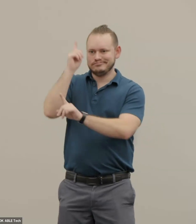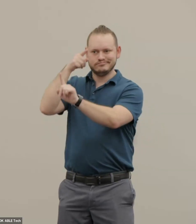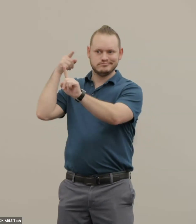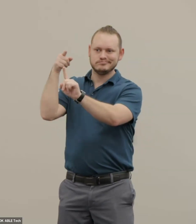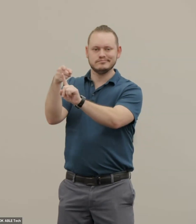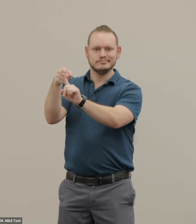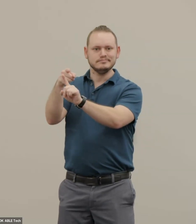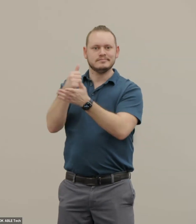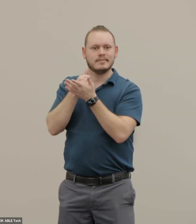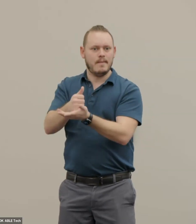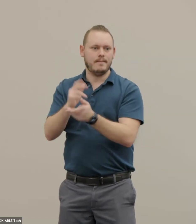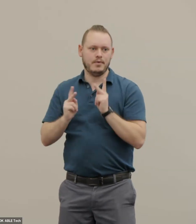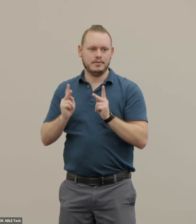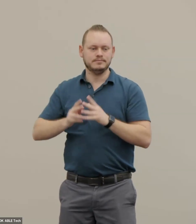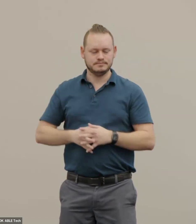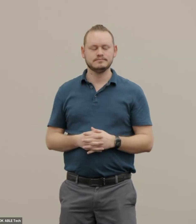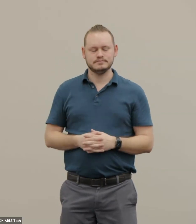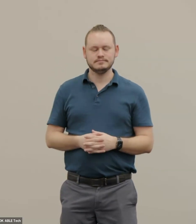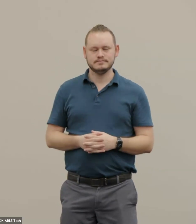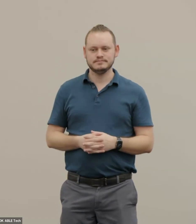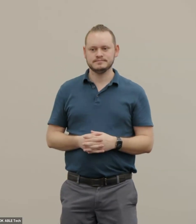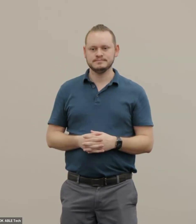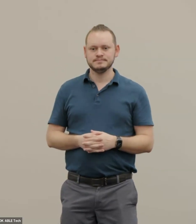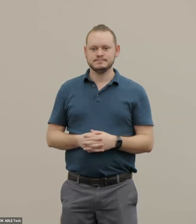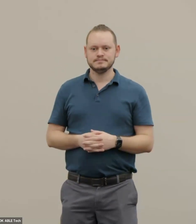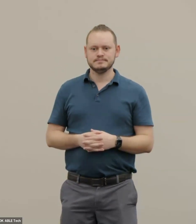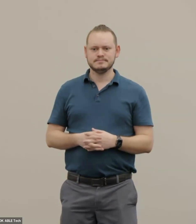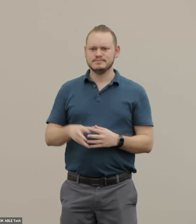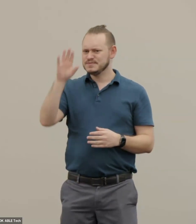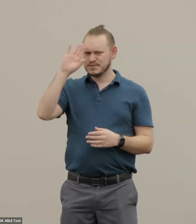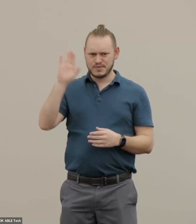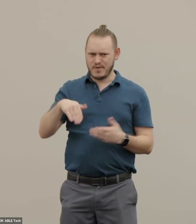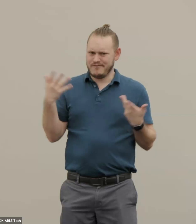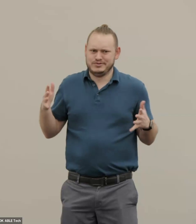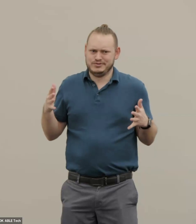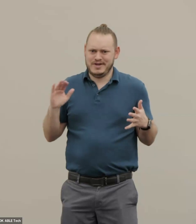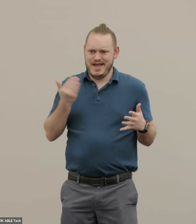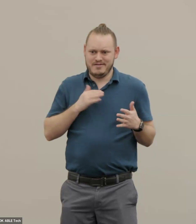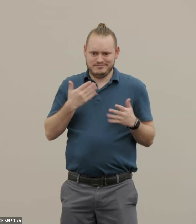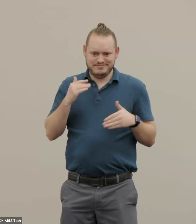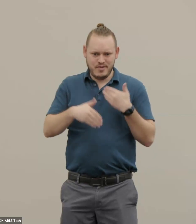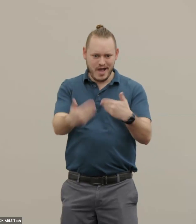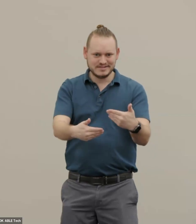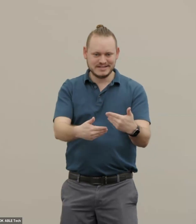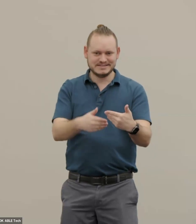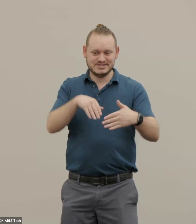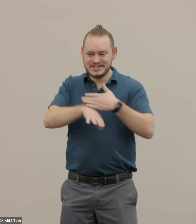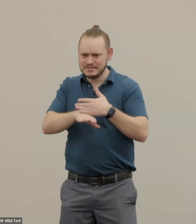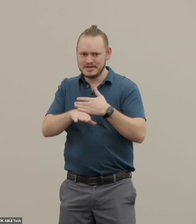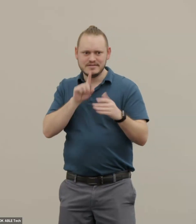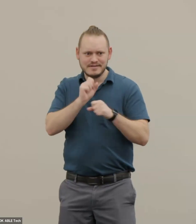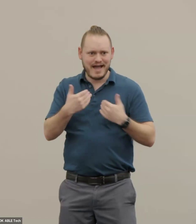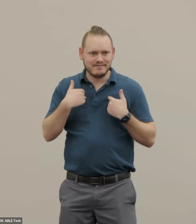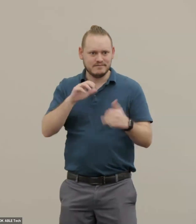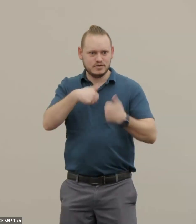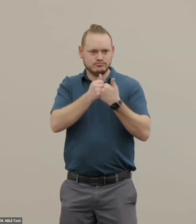was we just want to help people, right? Because we know that there are challenges in this process, right? Accessibility, I'm going to